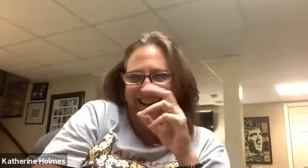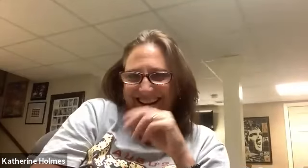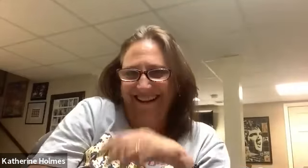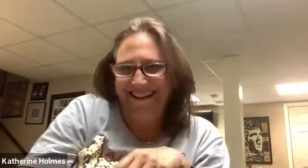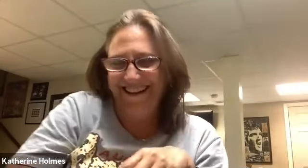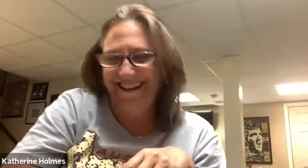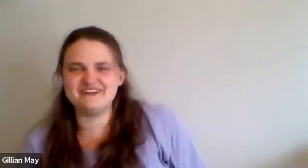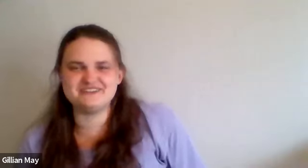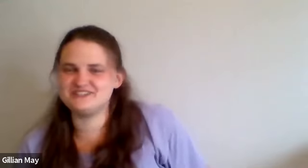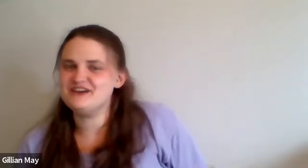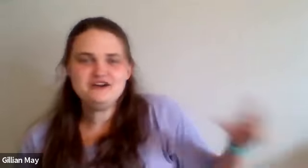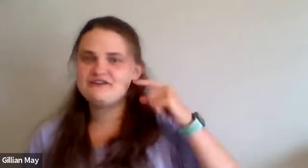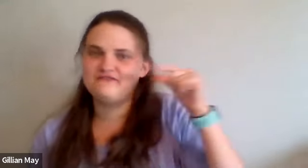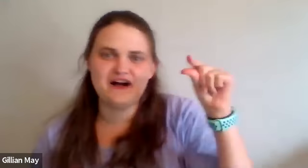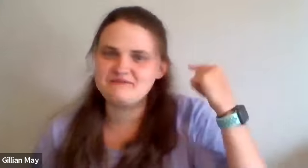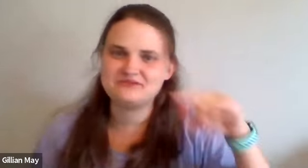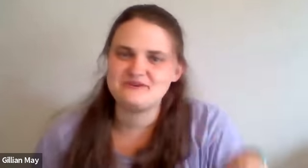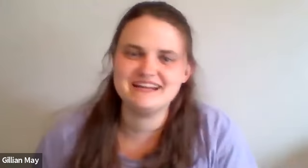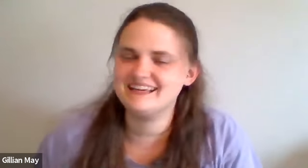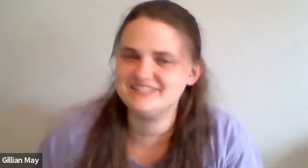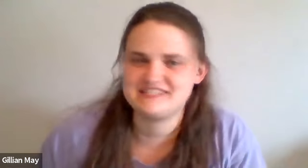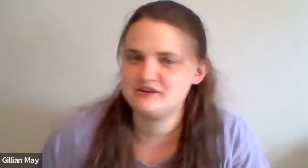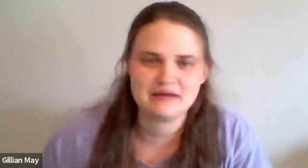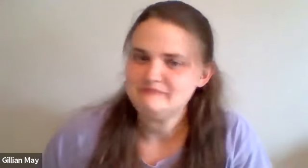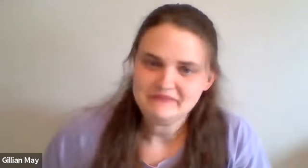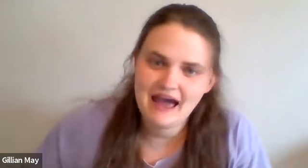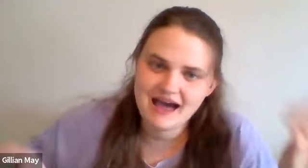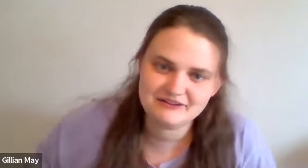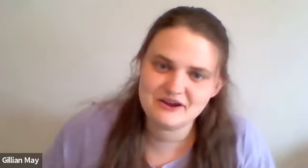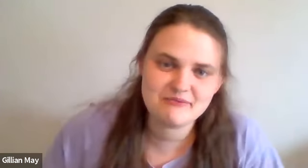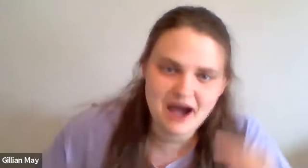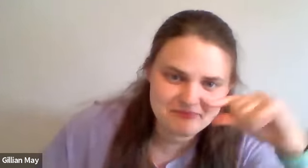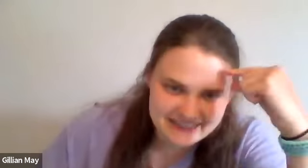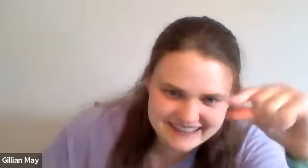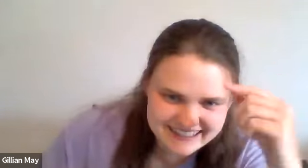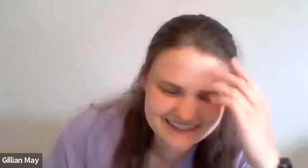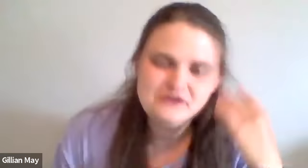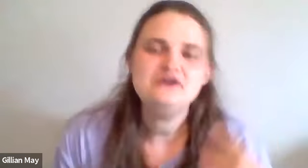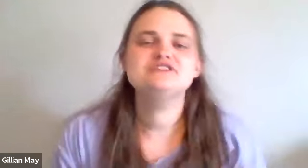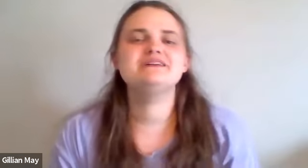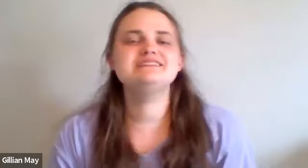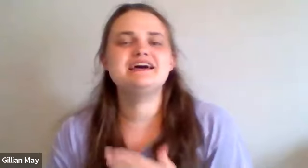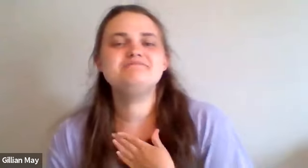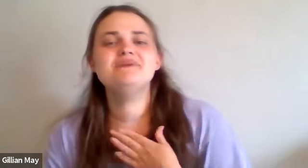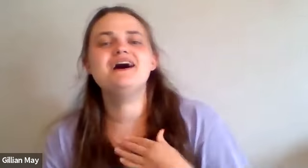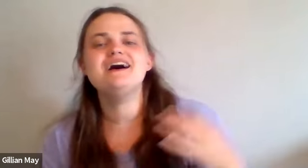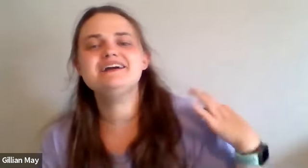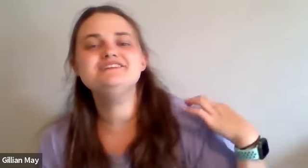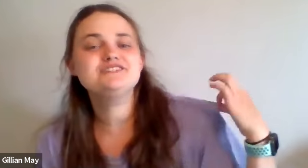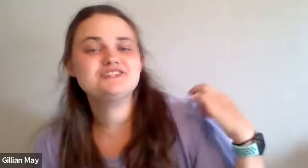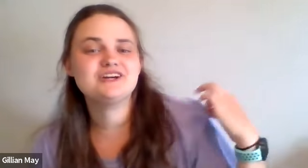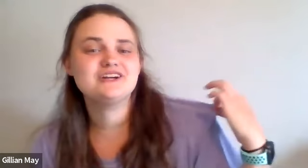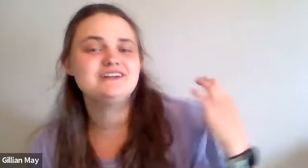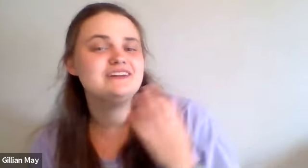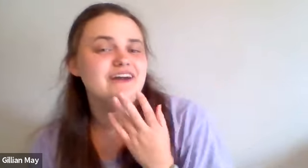Miss Ken, I love how you're following through and actually just you're like, I don't know, I'm copying. So I said my shirt